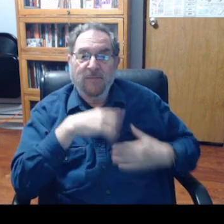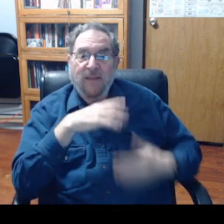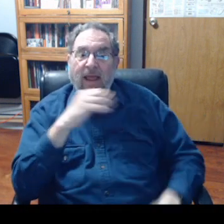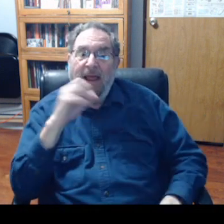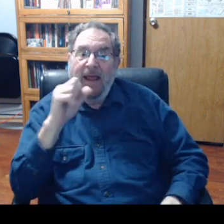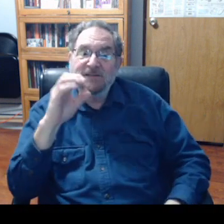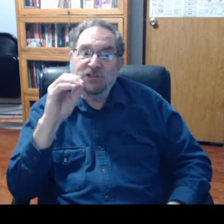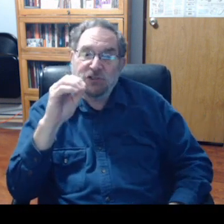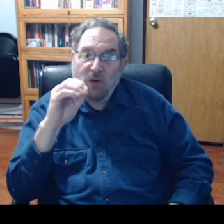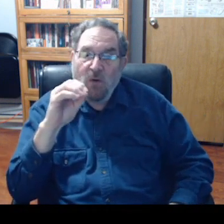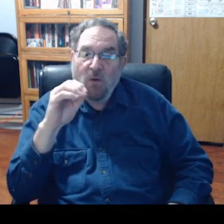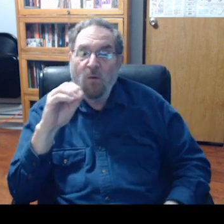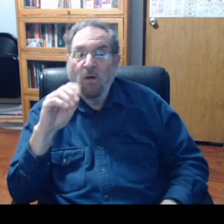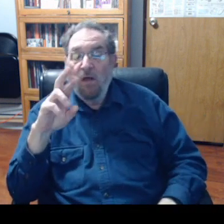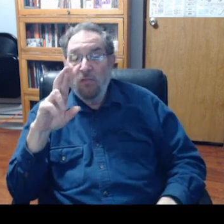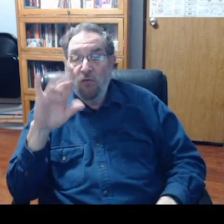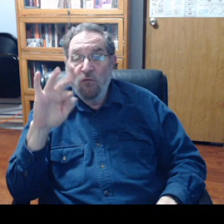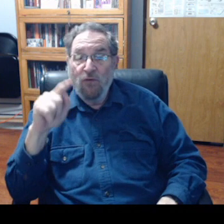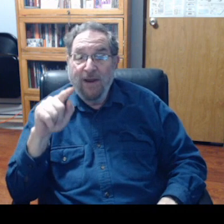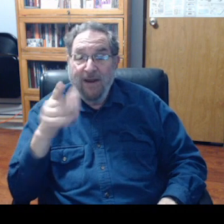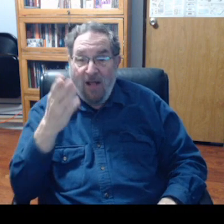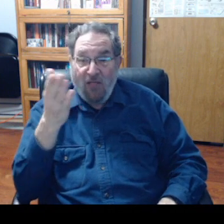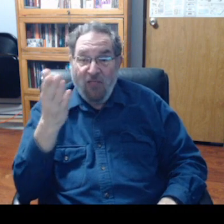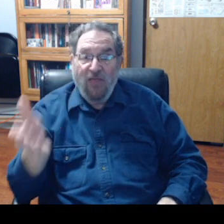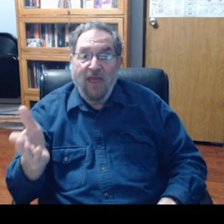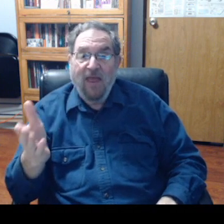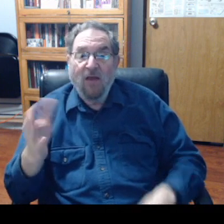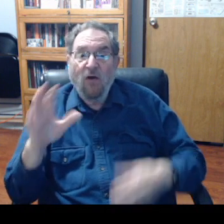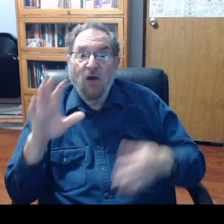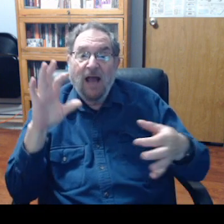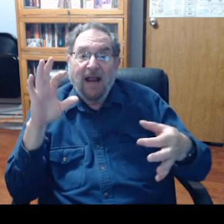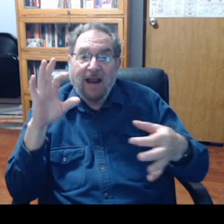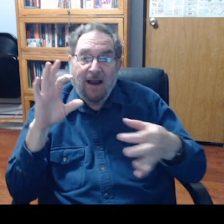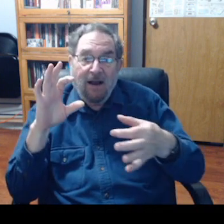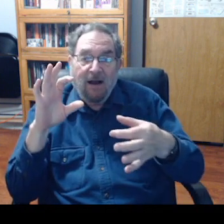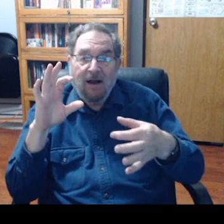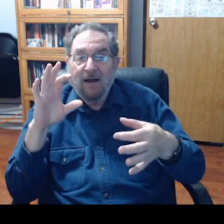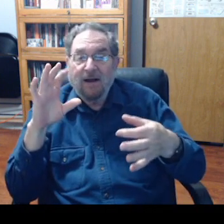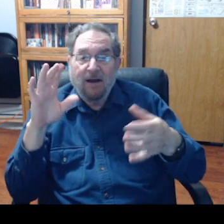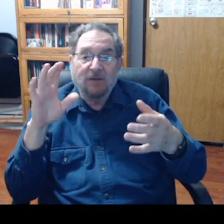to the heart, and so the ring there